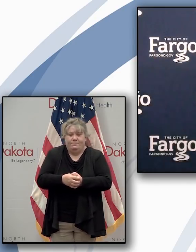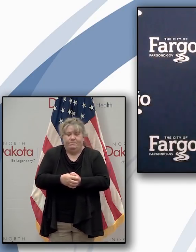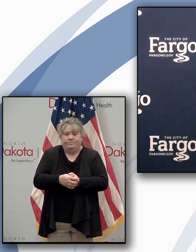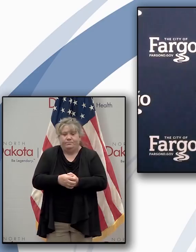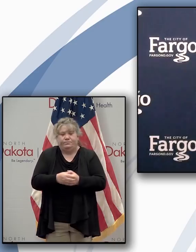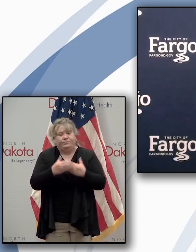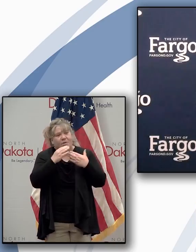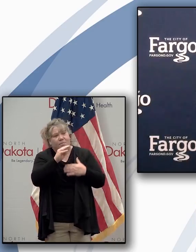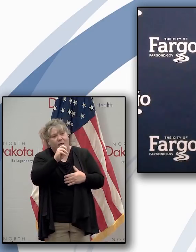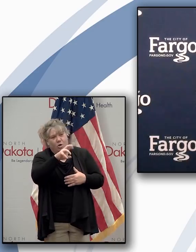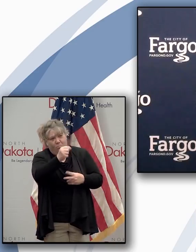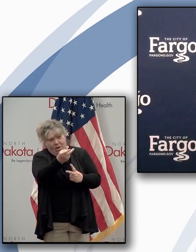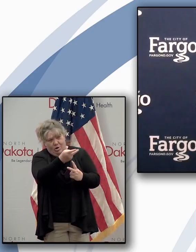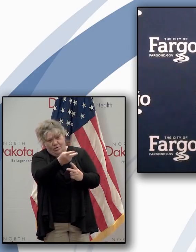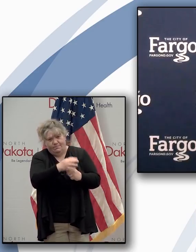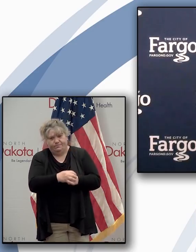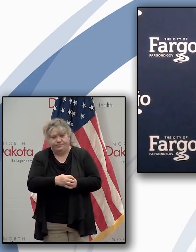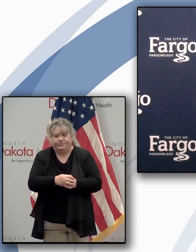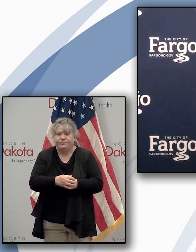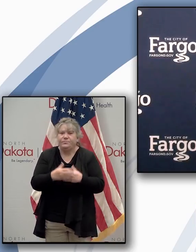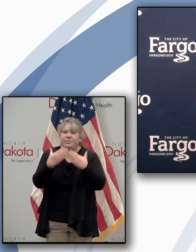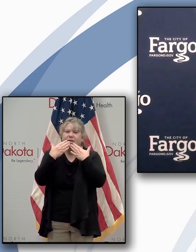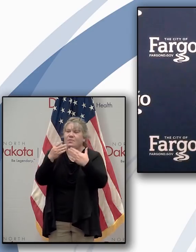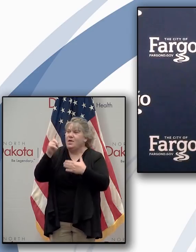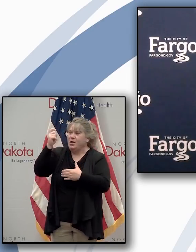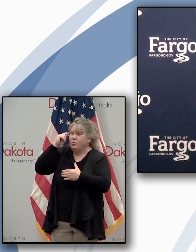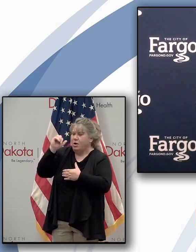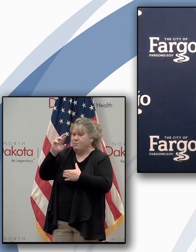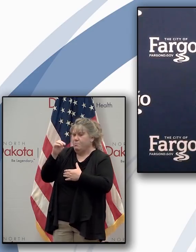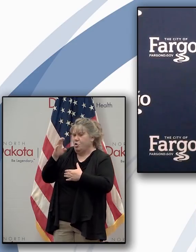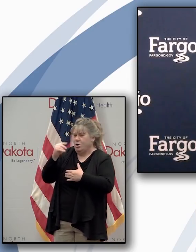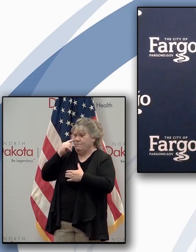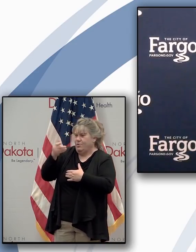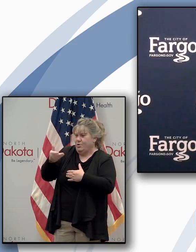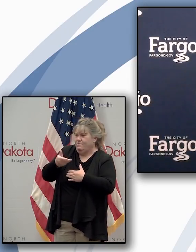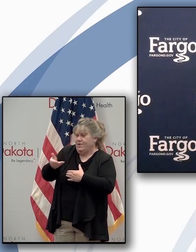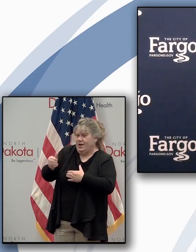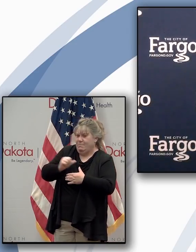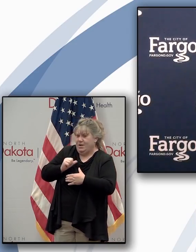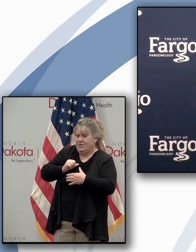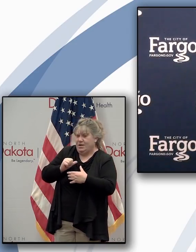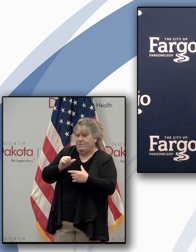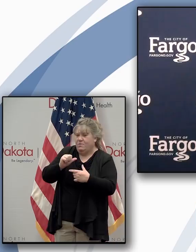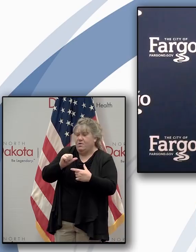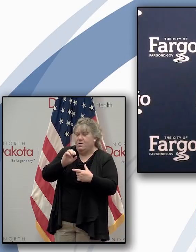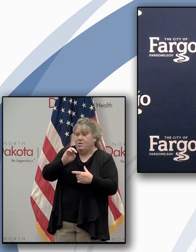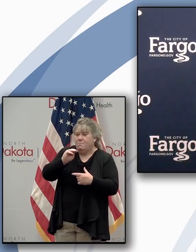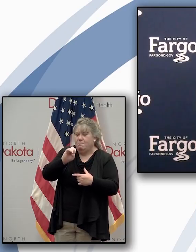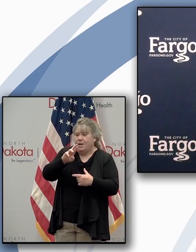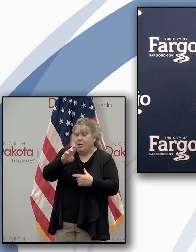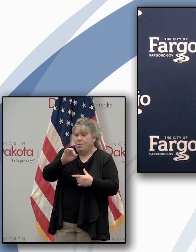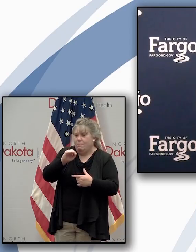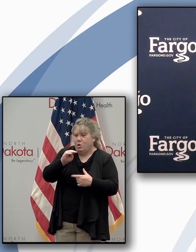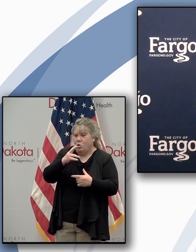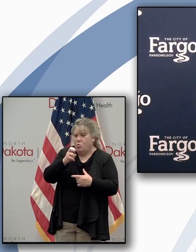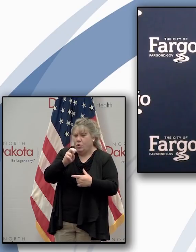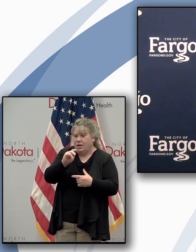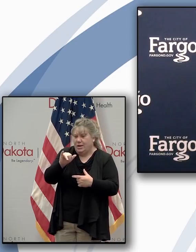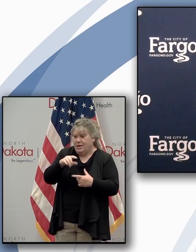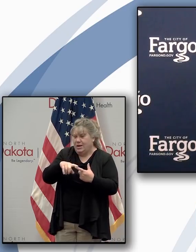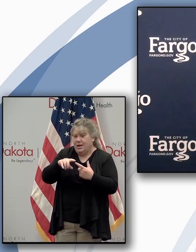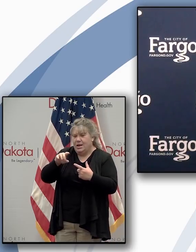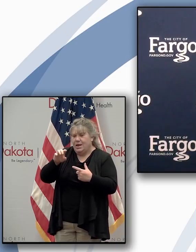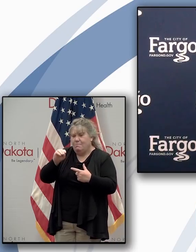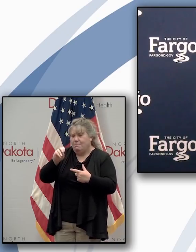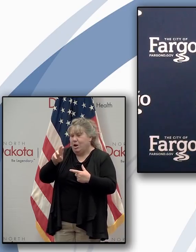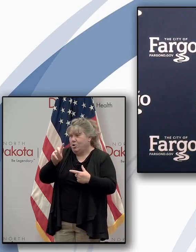Thank you, Mayors. Thank you, Governor Burgum, for inviting myself, Mayor Mahoney, Commission President Dardis, to today's news